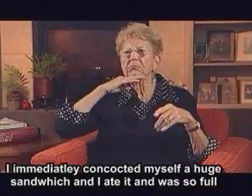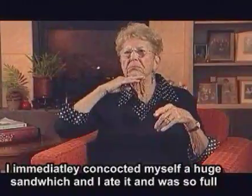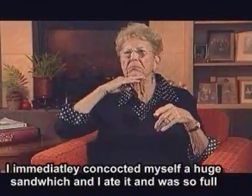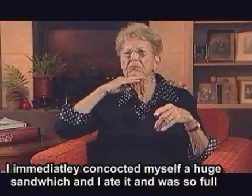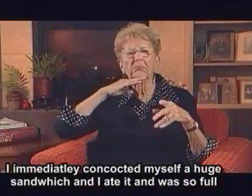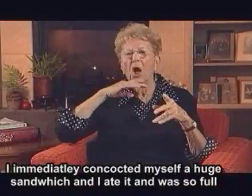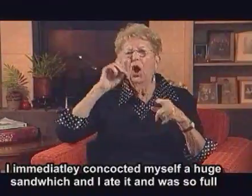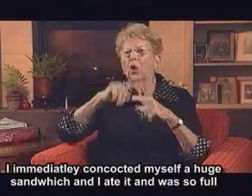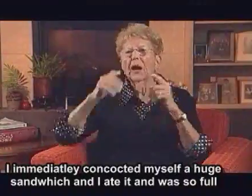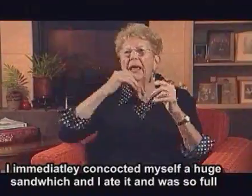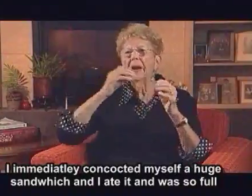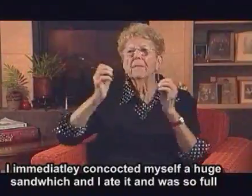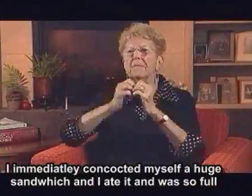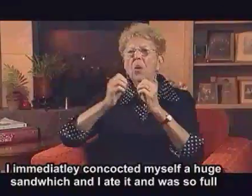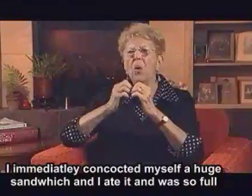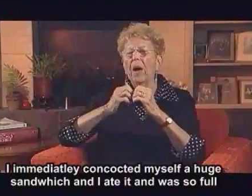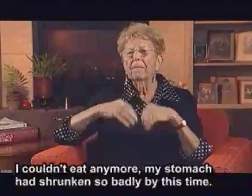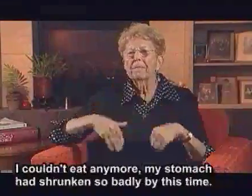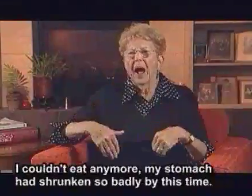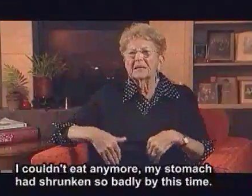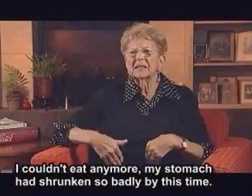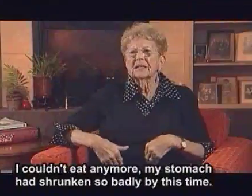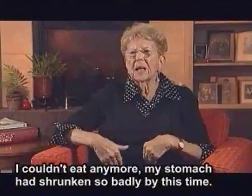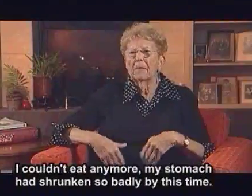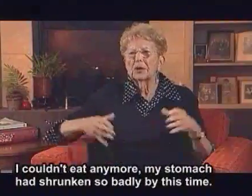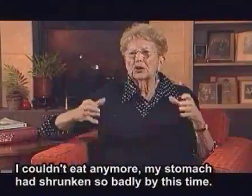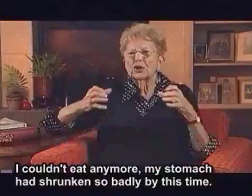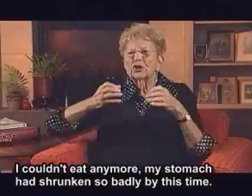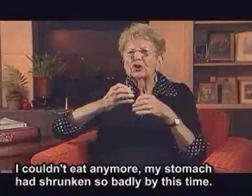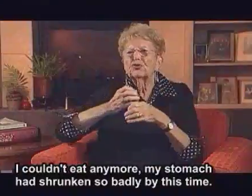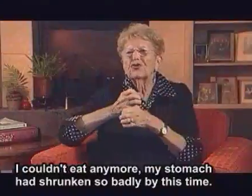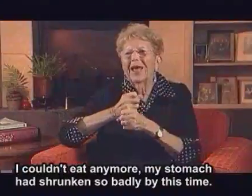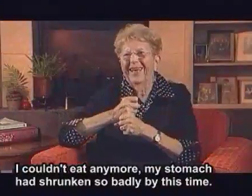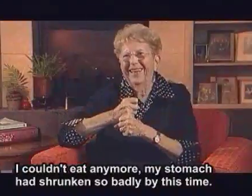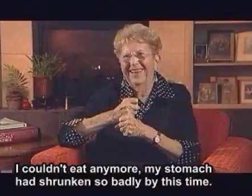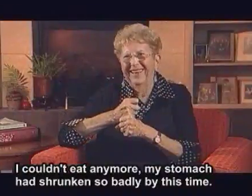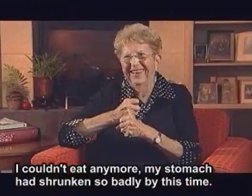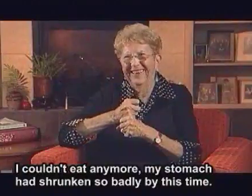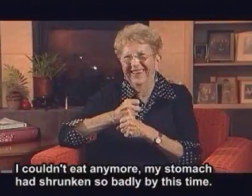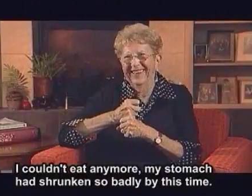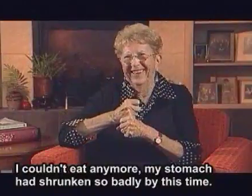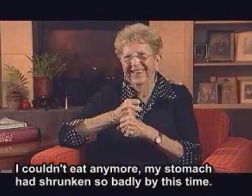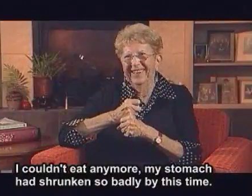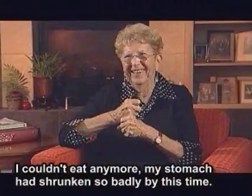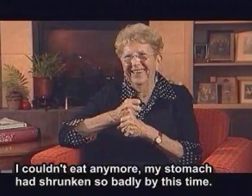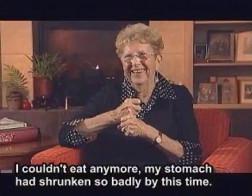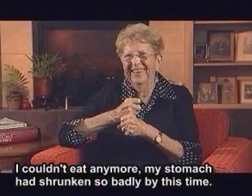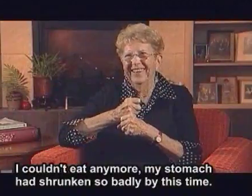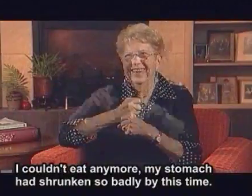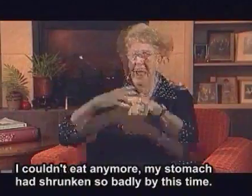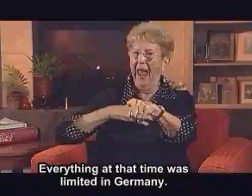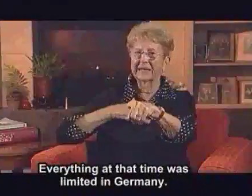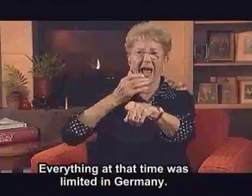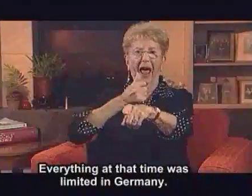and I ate it and was so full I couldn't eat any more. My stomach had shrunken so badly by this time.